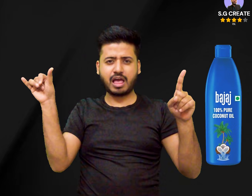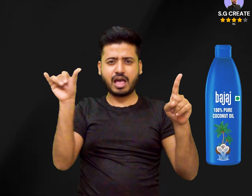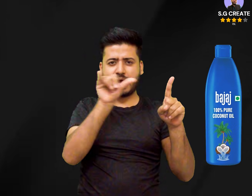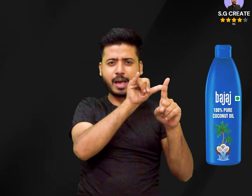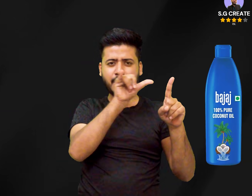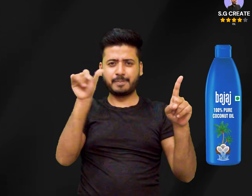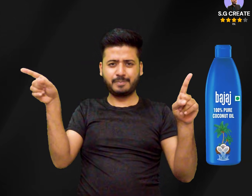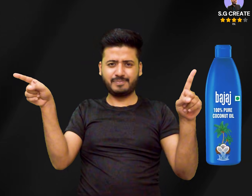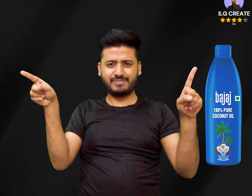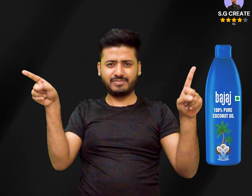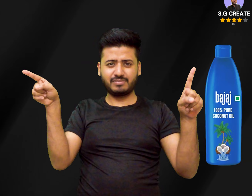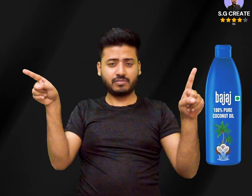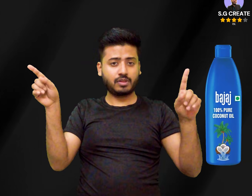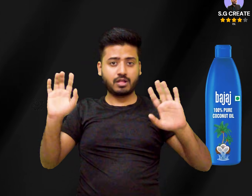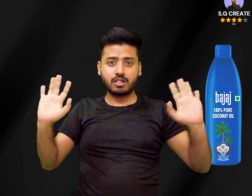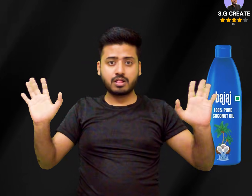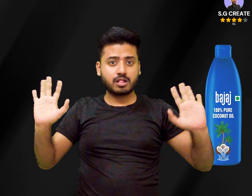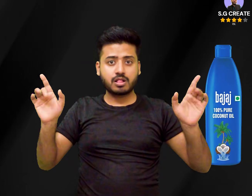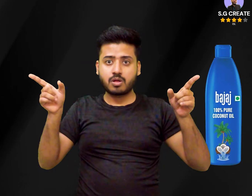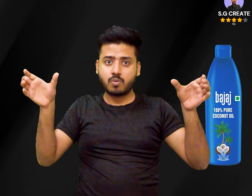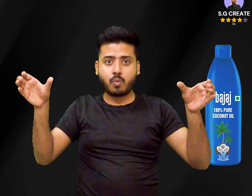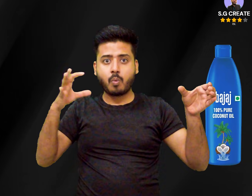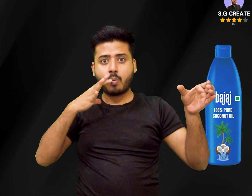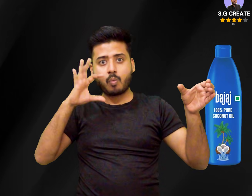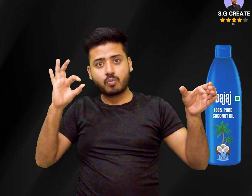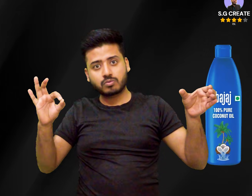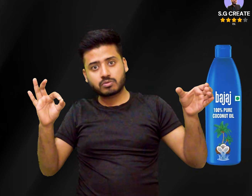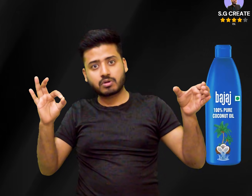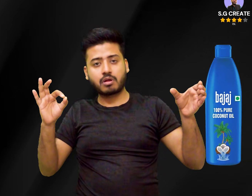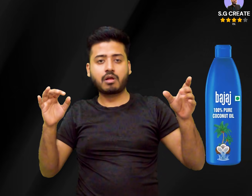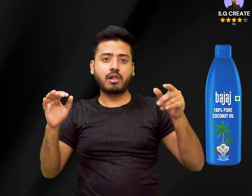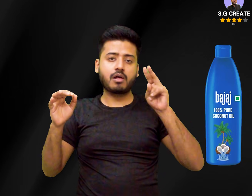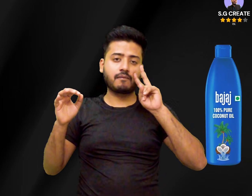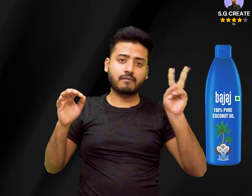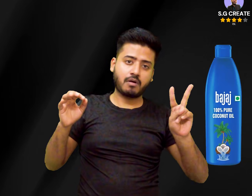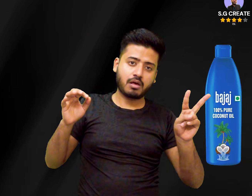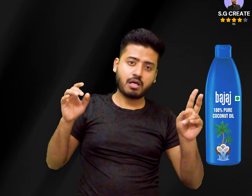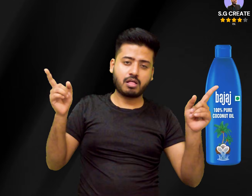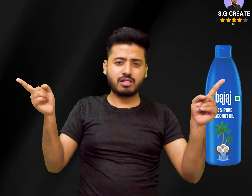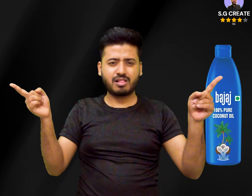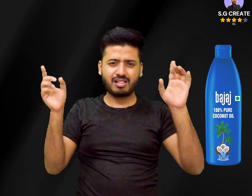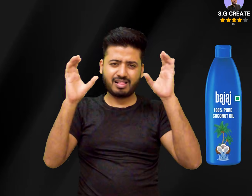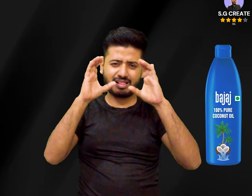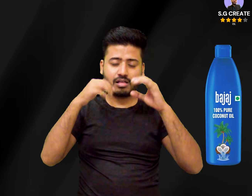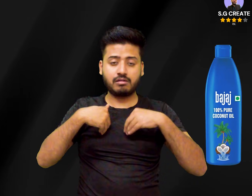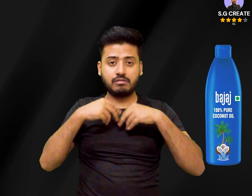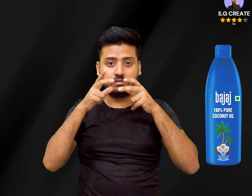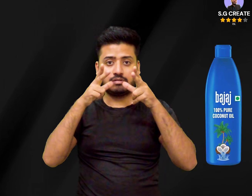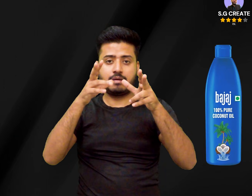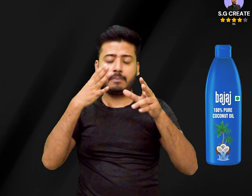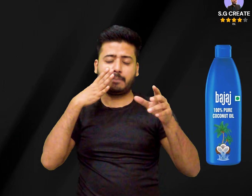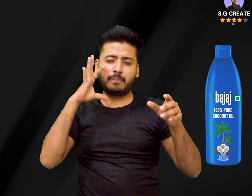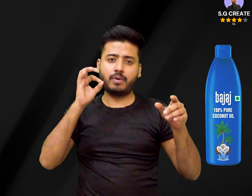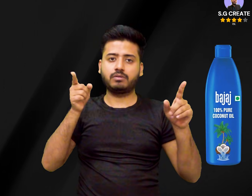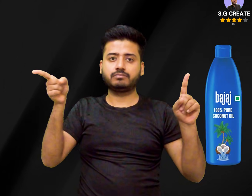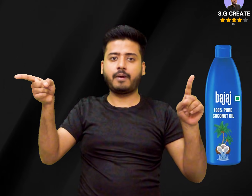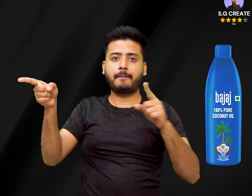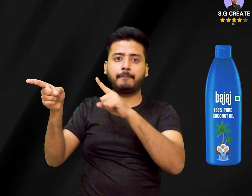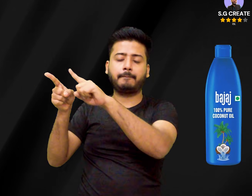purposes, unless specifically marketed as a cosmetic with additives. Conclusion on drinking it: while it is safe to consume, you should treat it